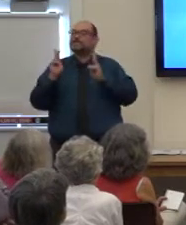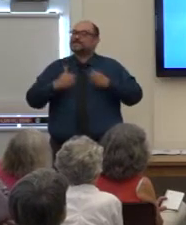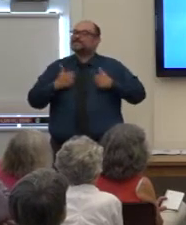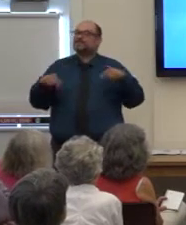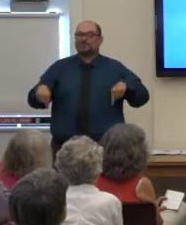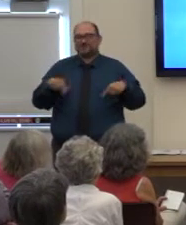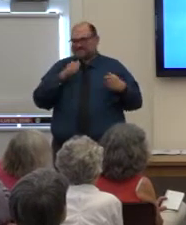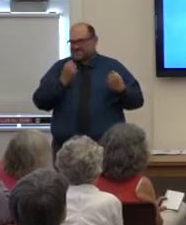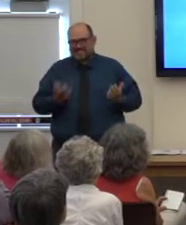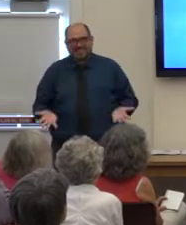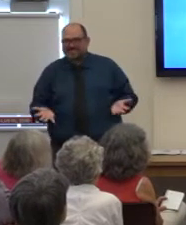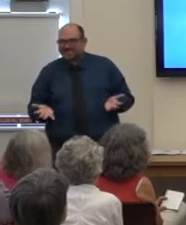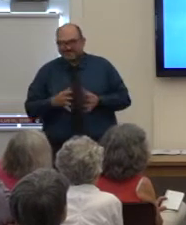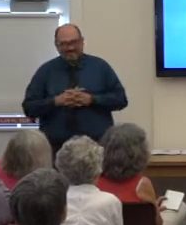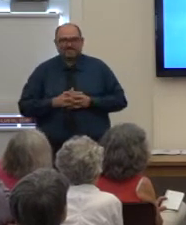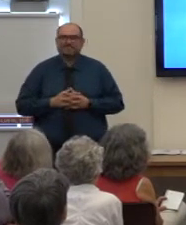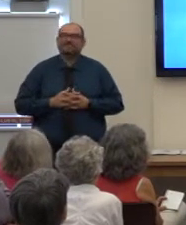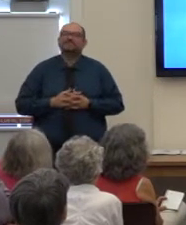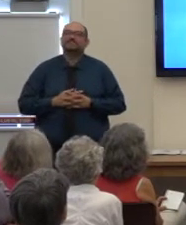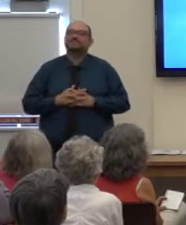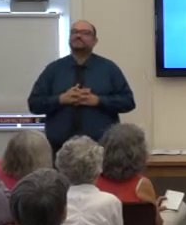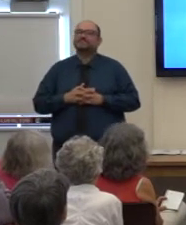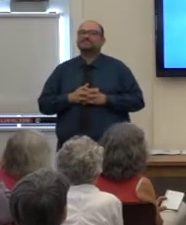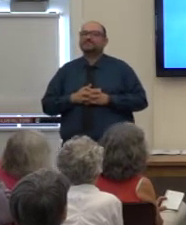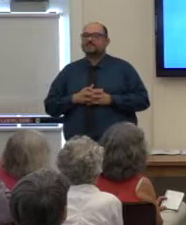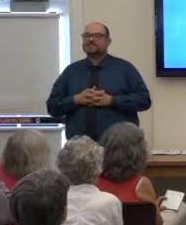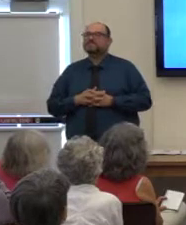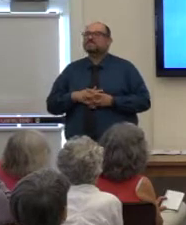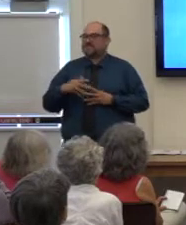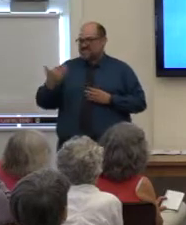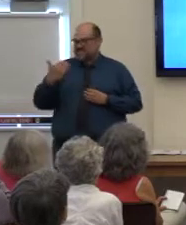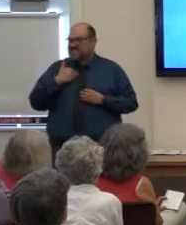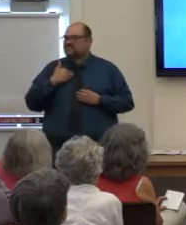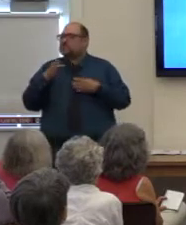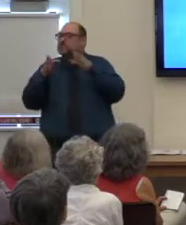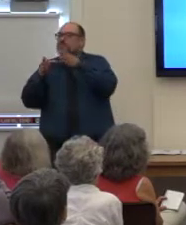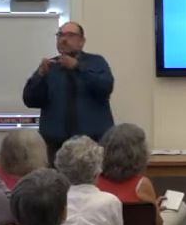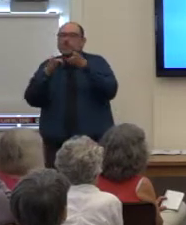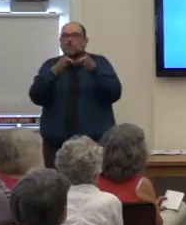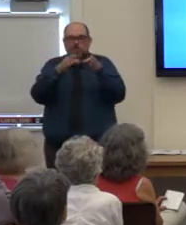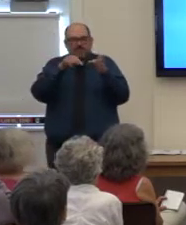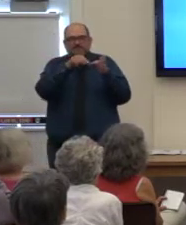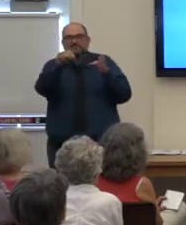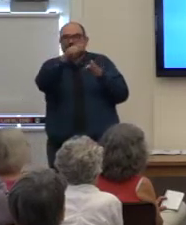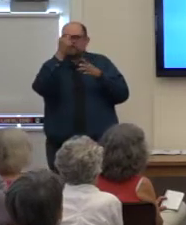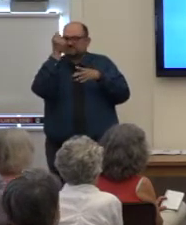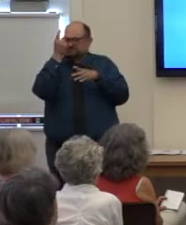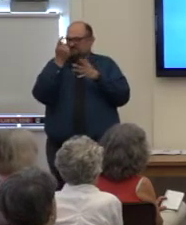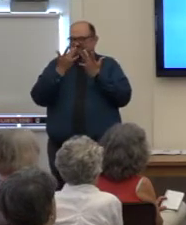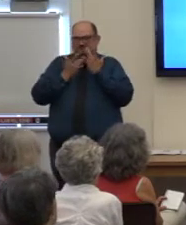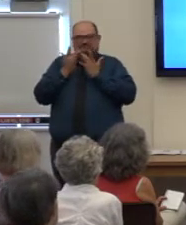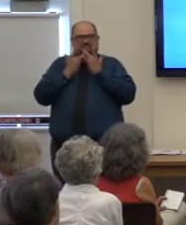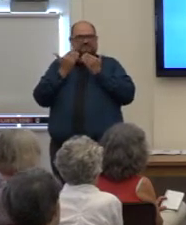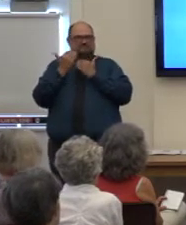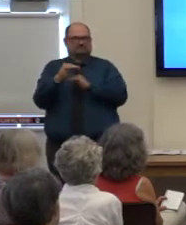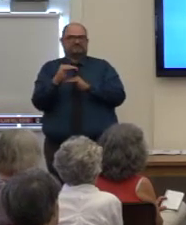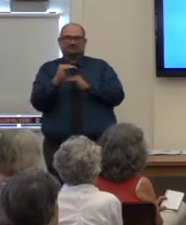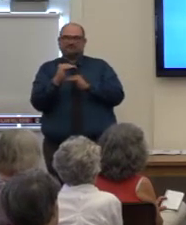Knitted together by roads that would have ranged, especially in the 18th century, from bad to